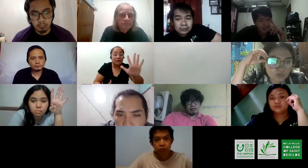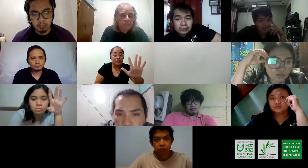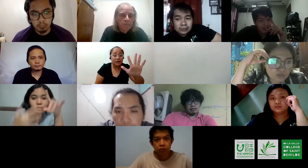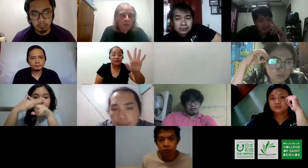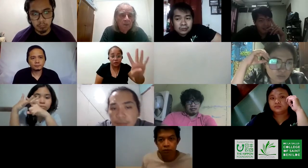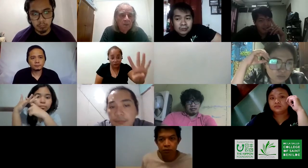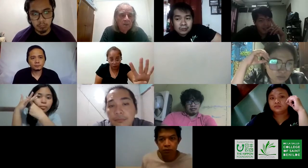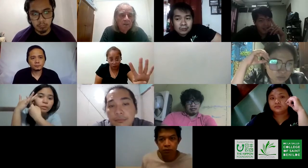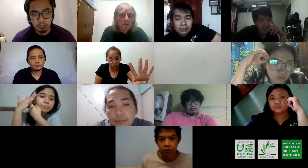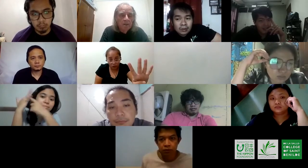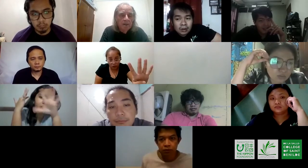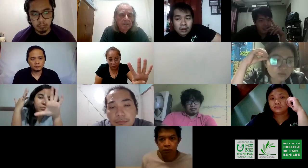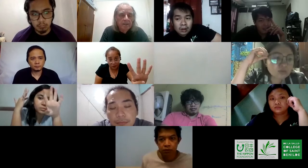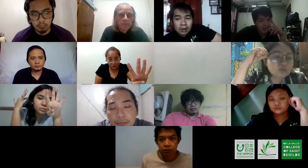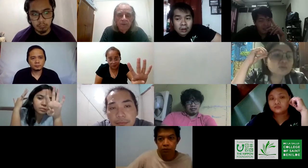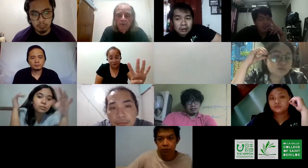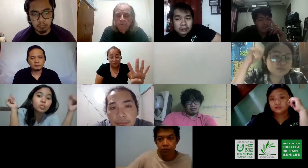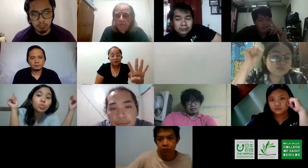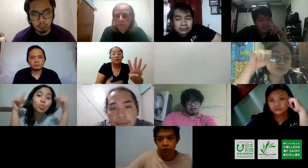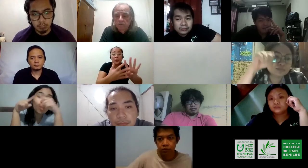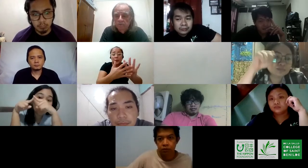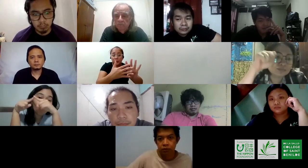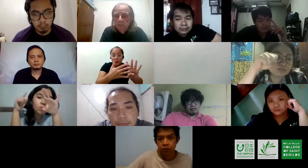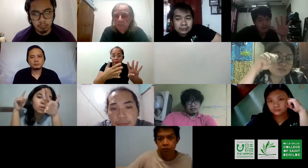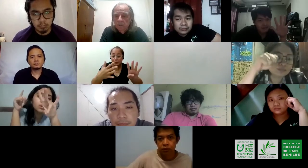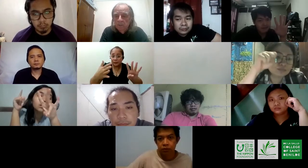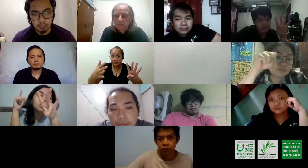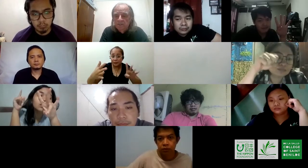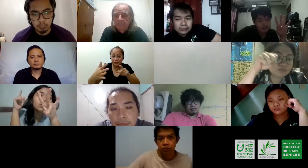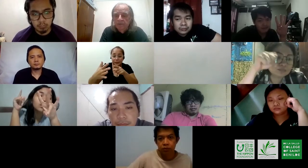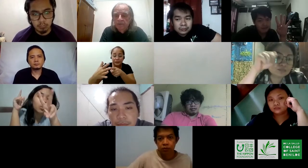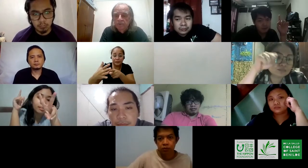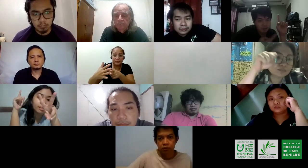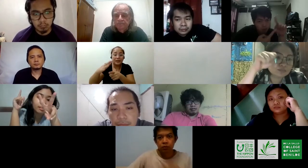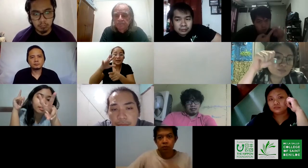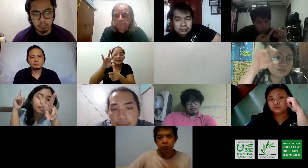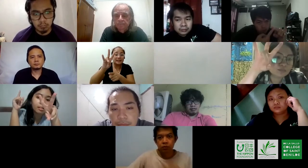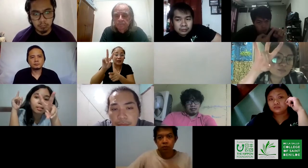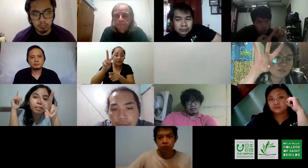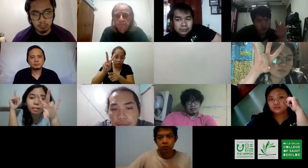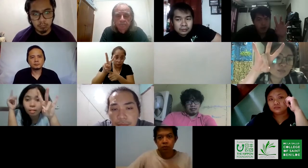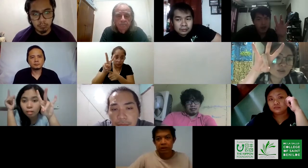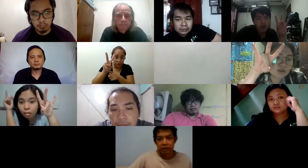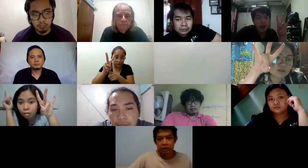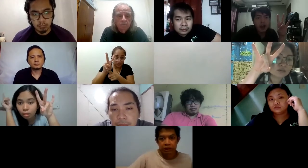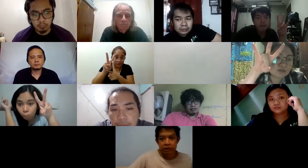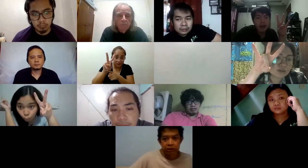54, and then we go to 72.